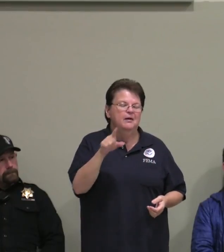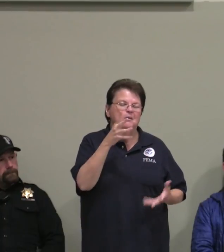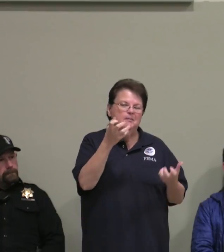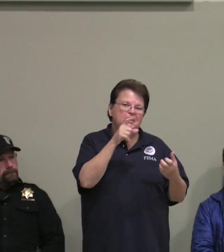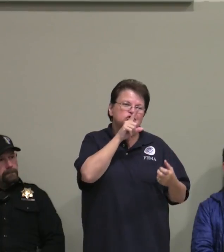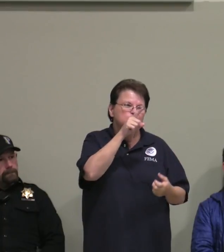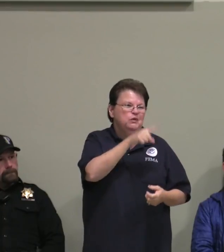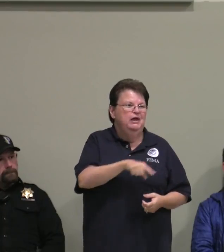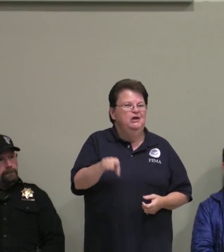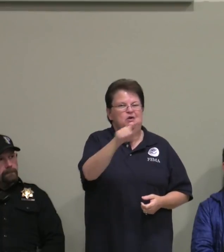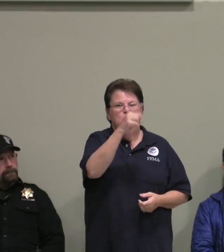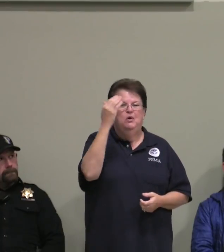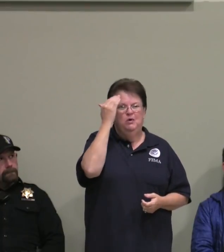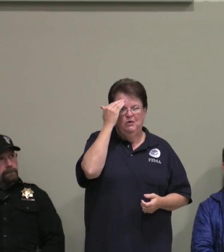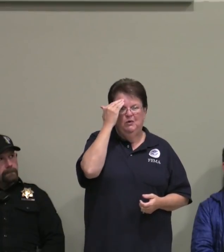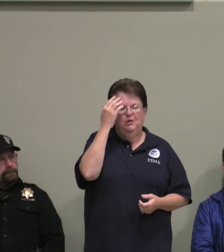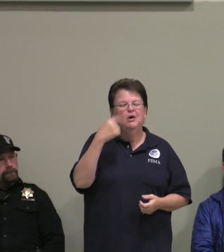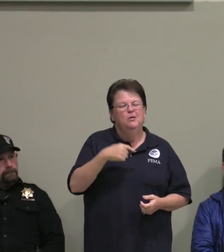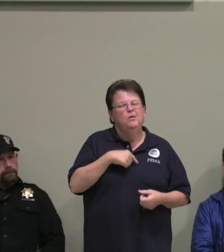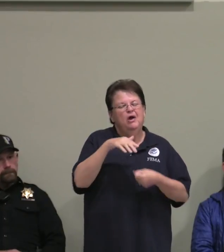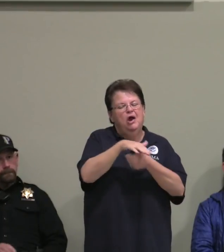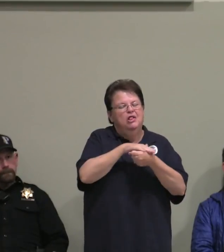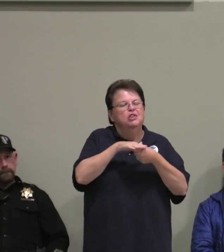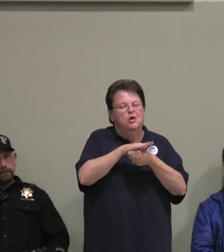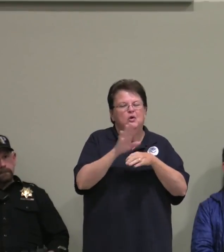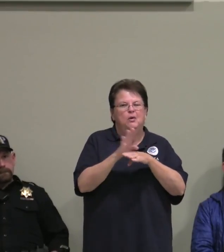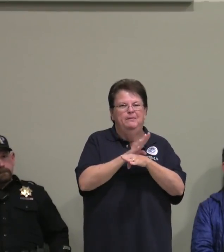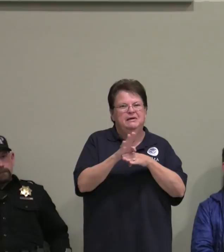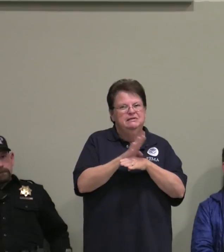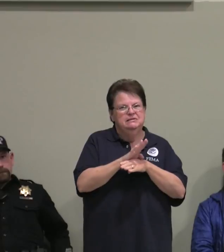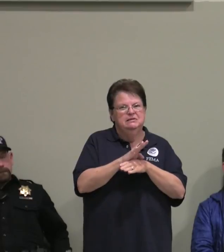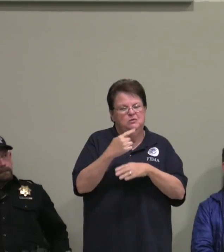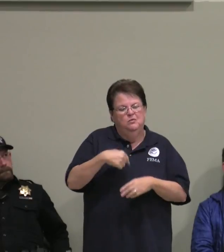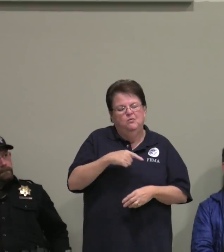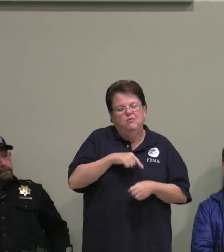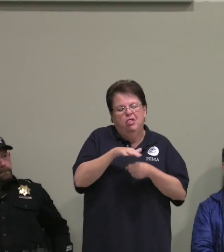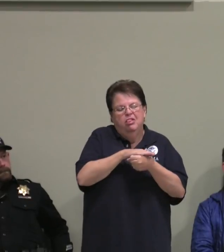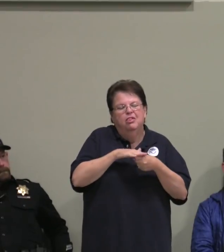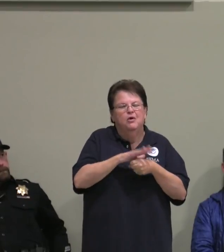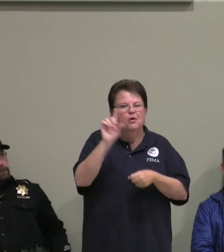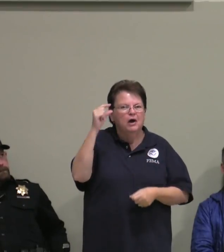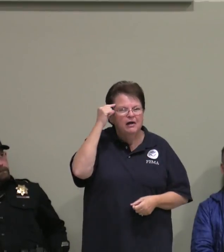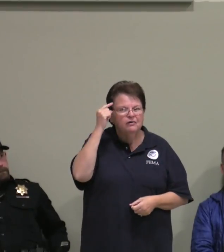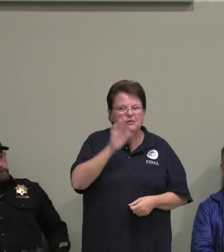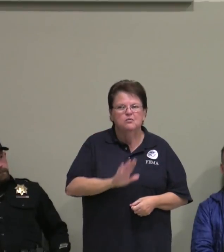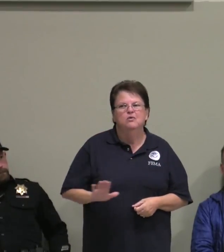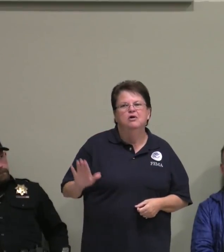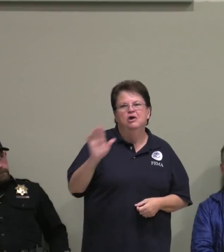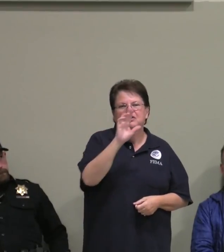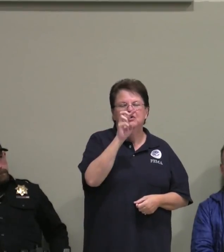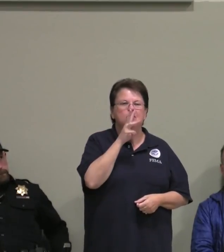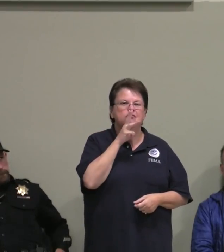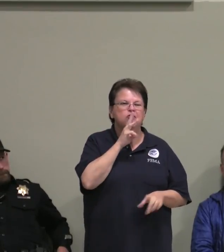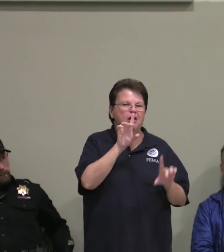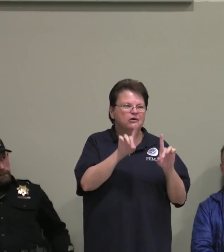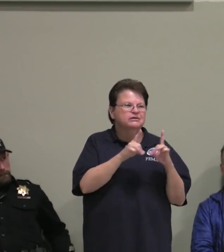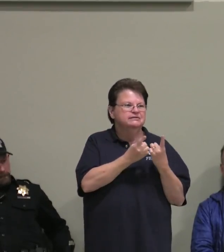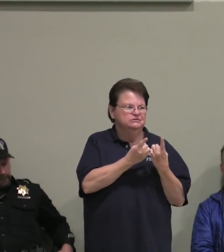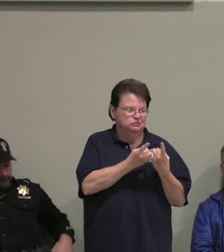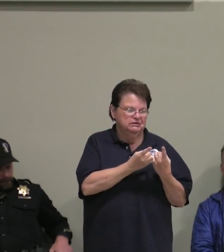you guys know we are a local business. We're a local government. We're your guys' water district.